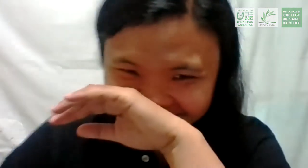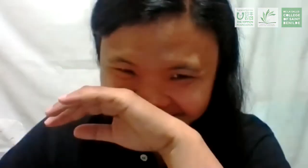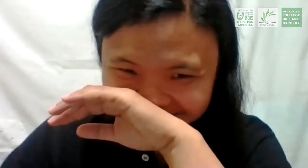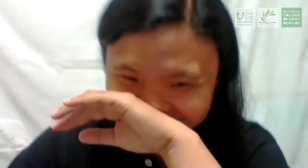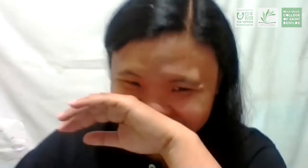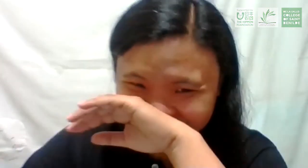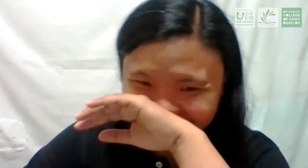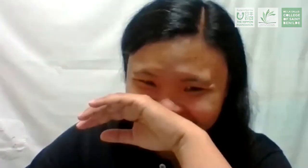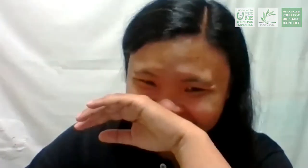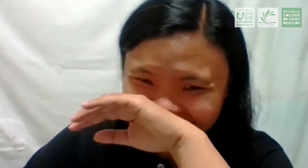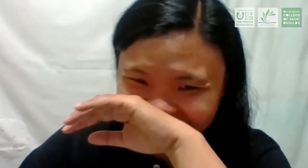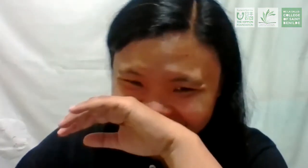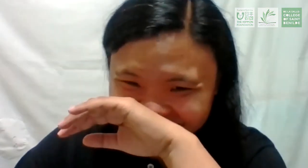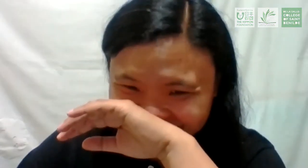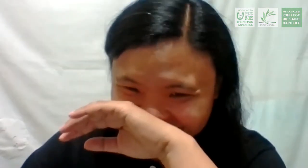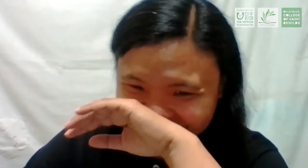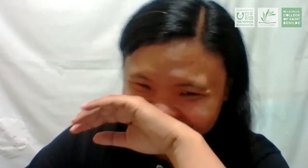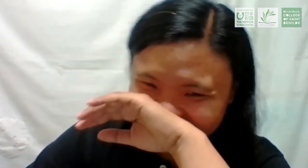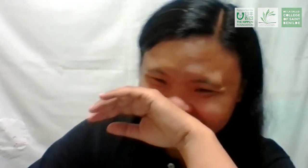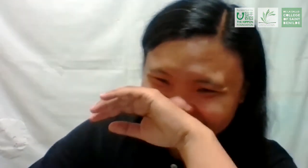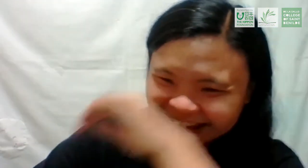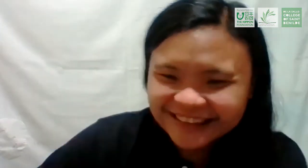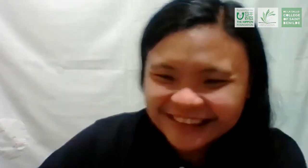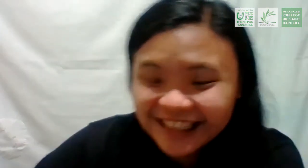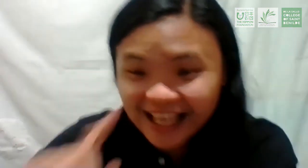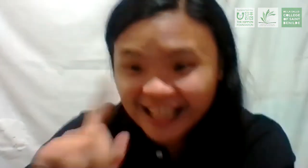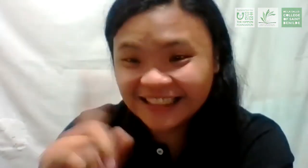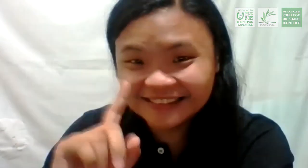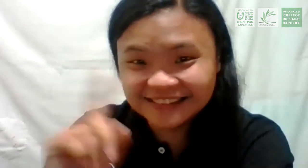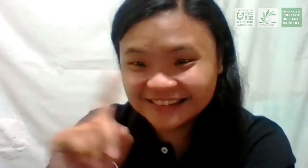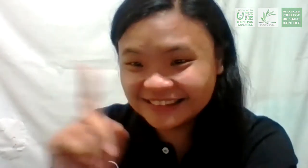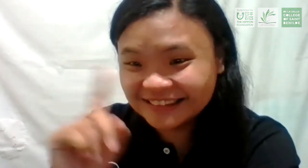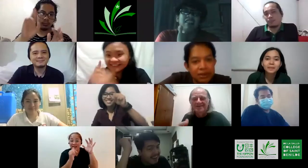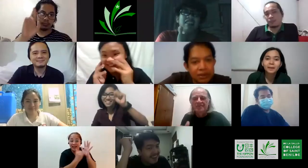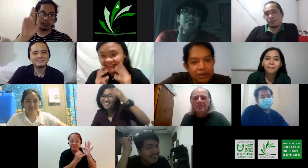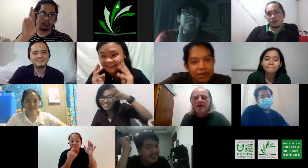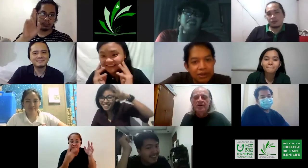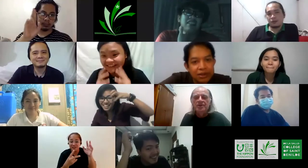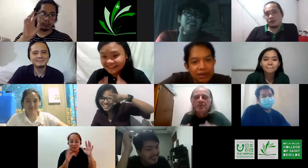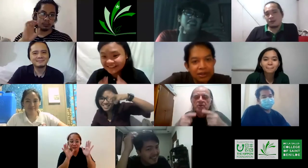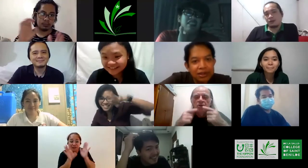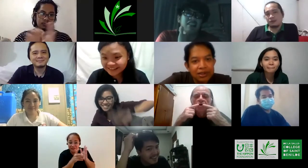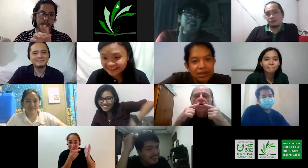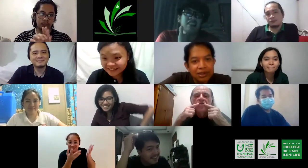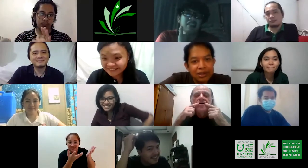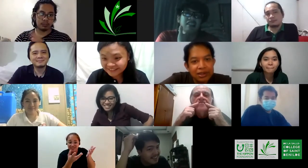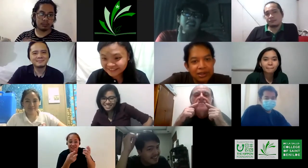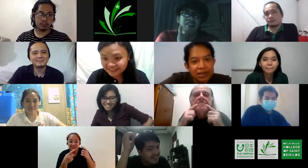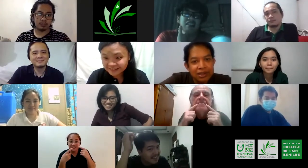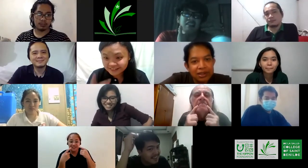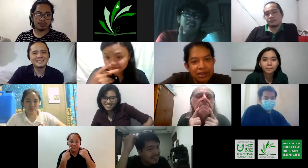Jasmine, here's the way I want the picture, okay? The way I want the picture.